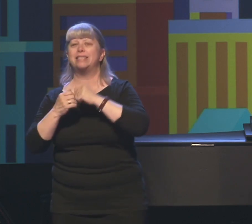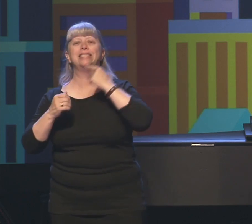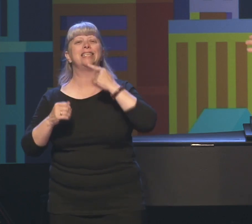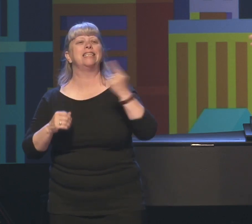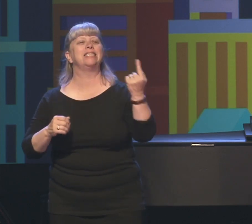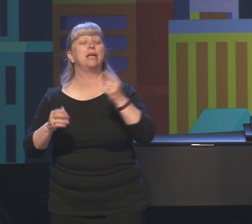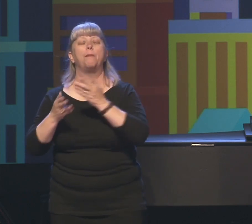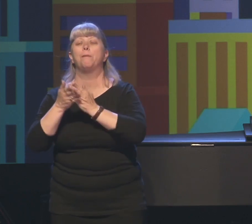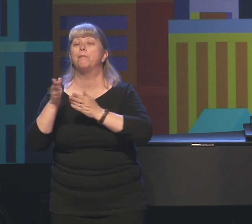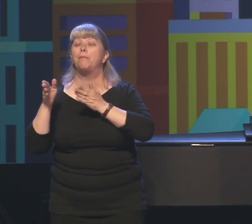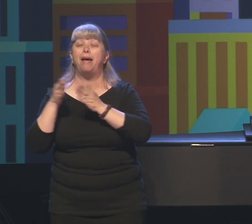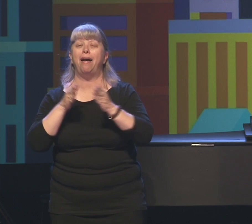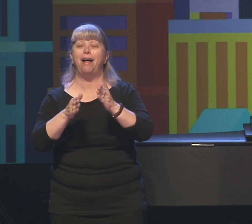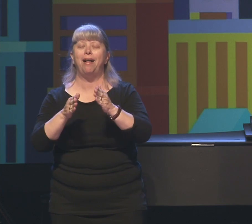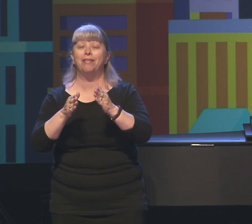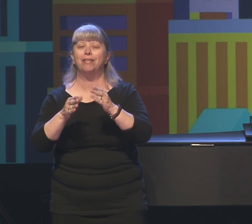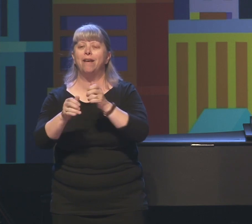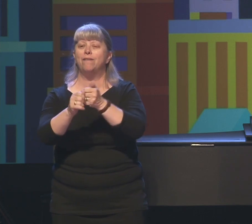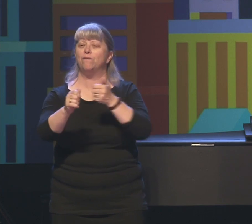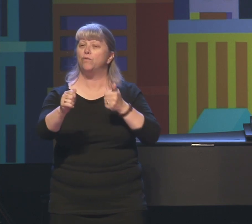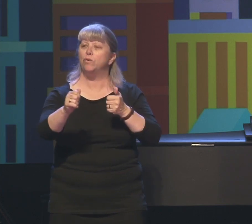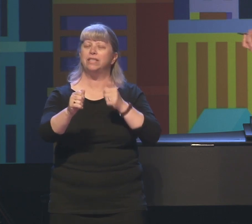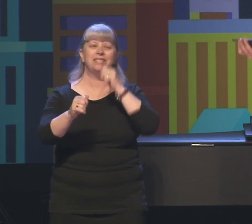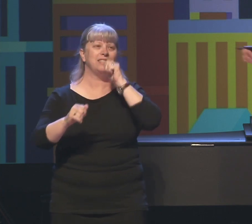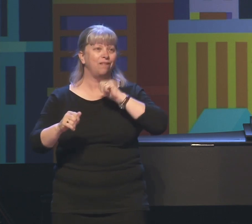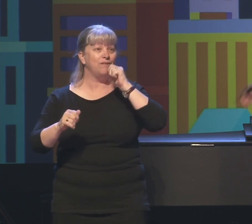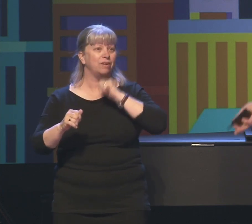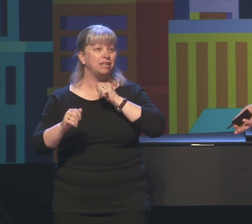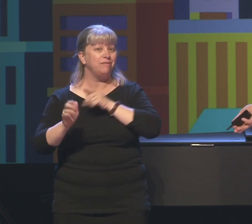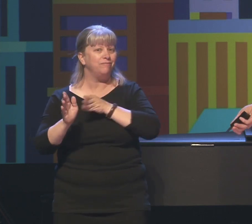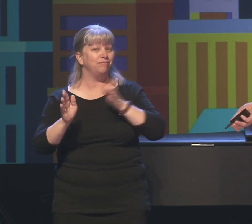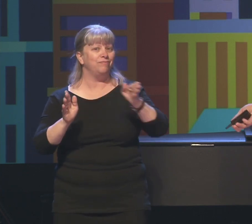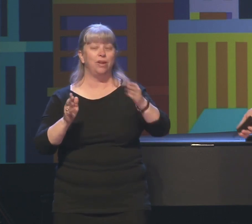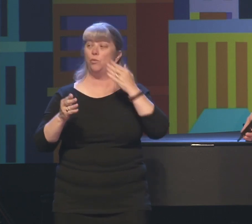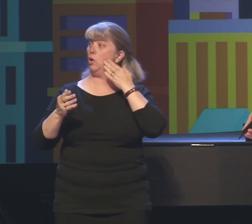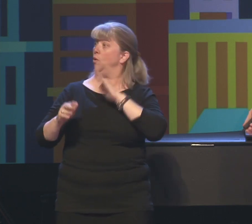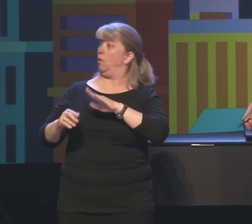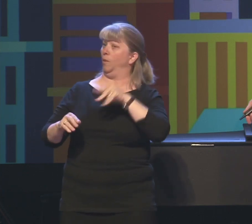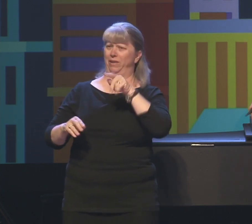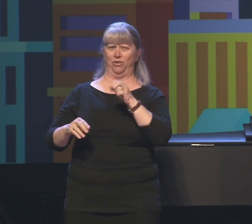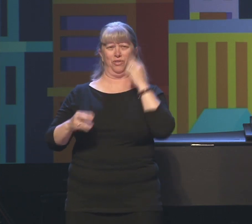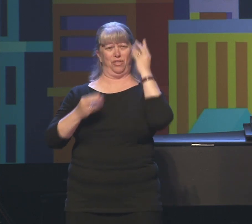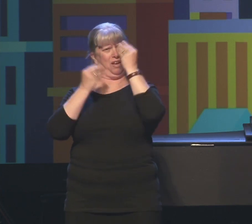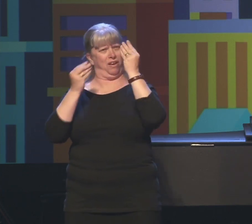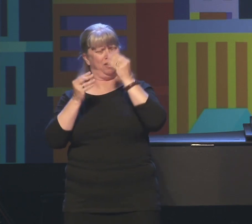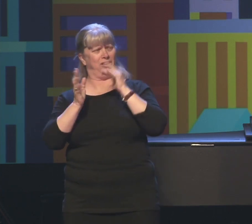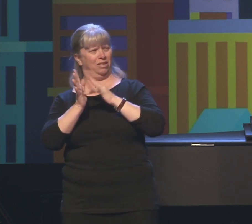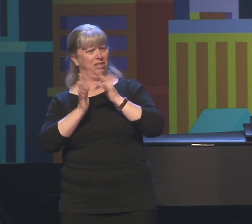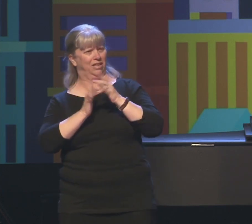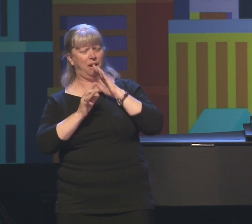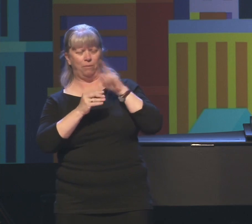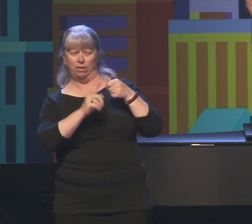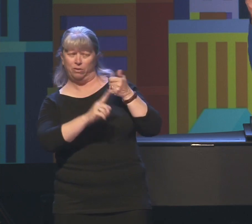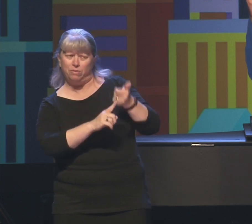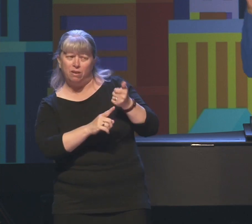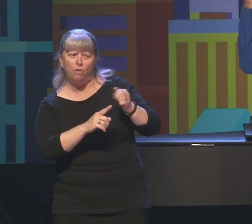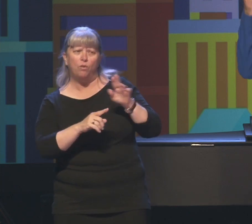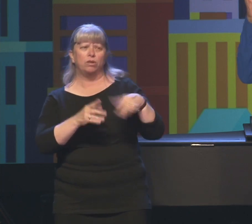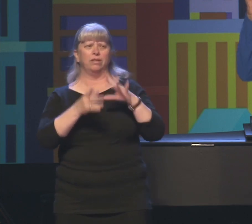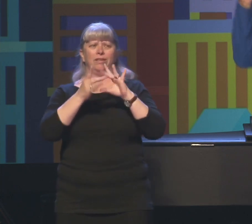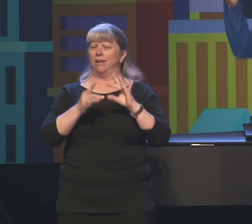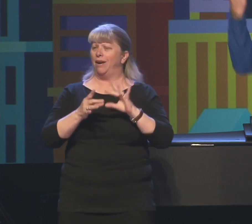is some path out of suffering, right? And we don't know if at the time Peter thought that Jesus was talking about himself or he was just talking